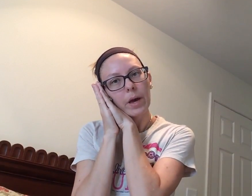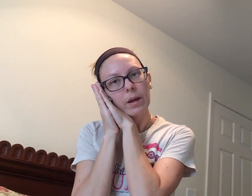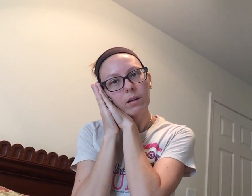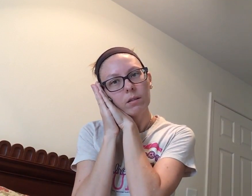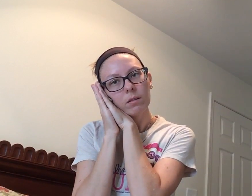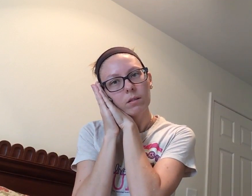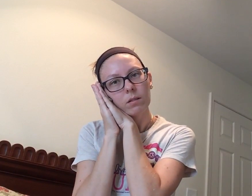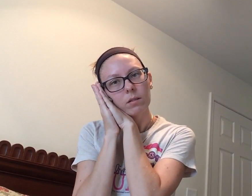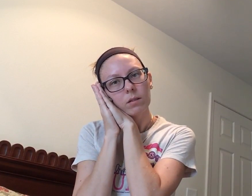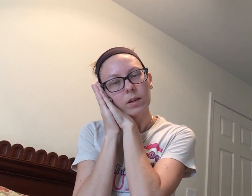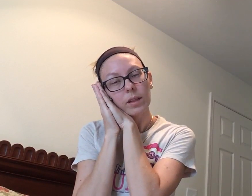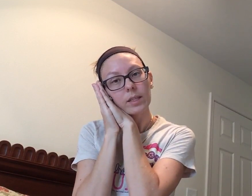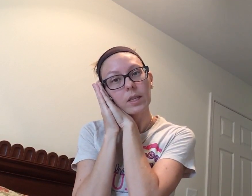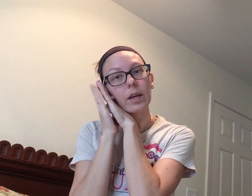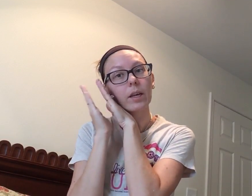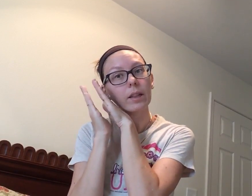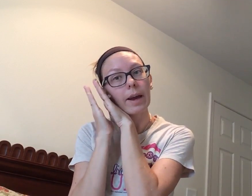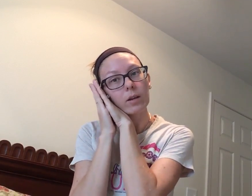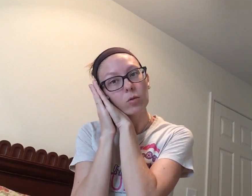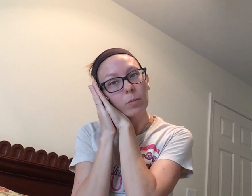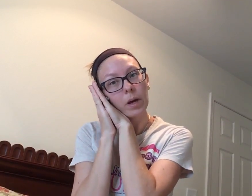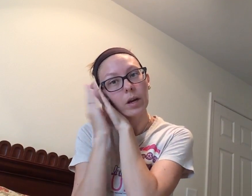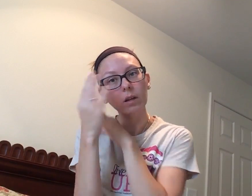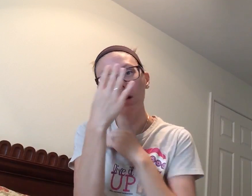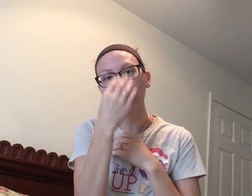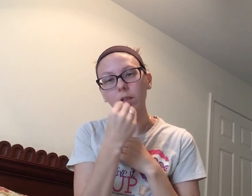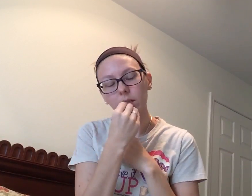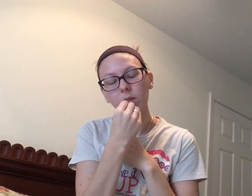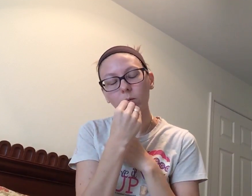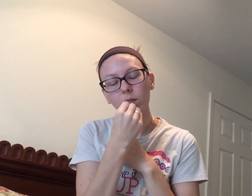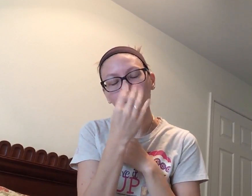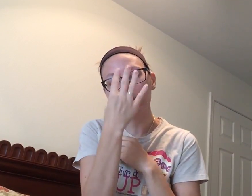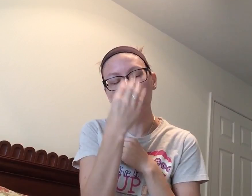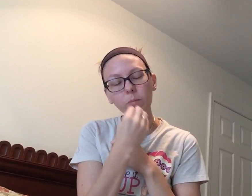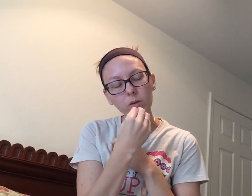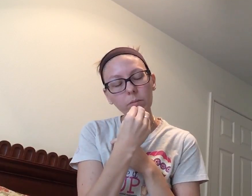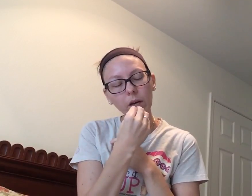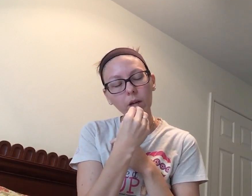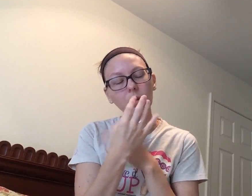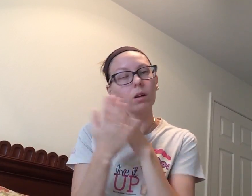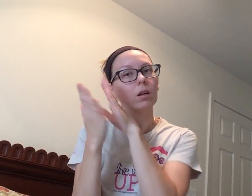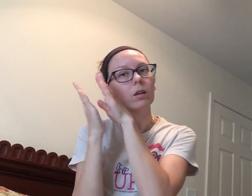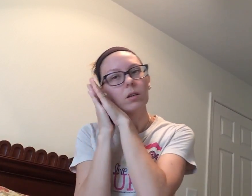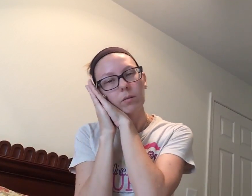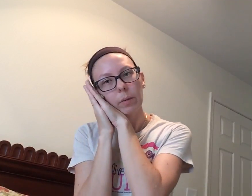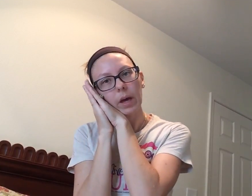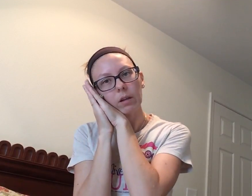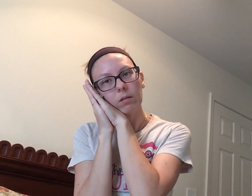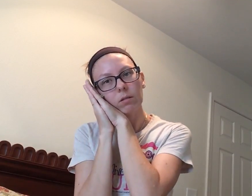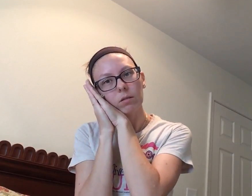Bed. And that's like the actual bed, not like going to sleep to bed. Bed.